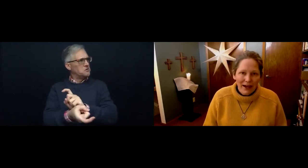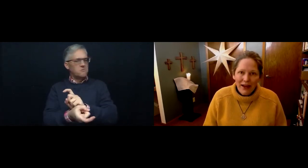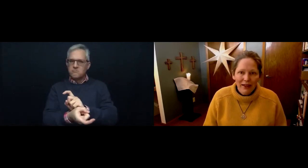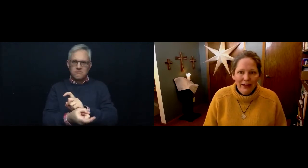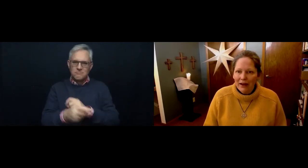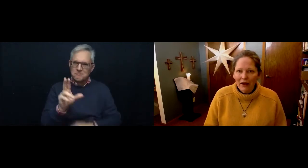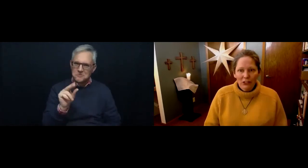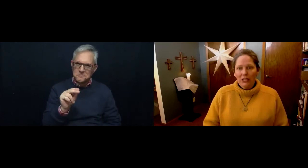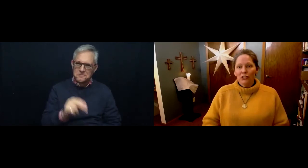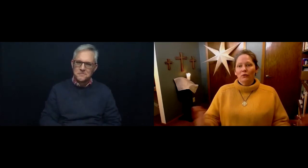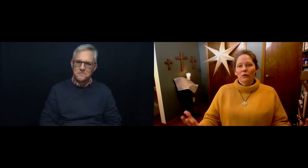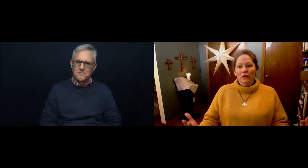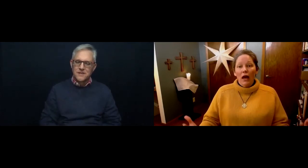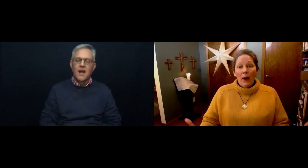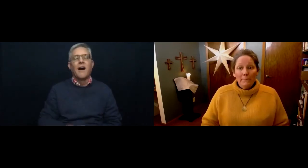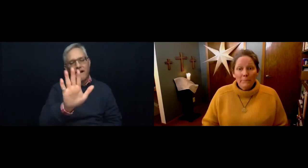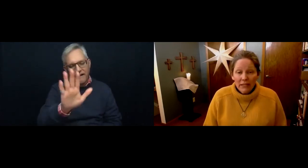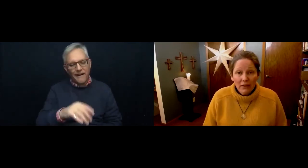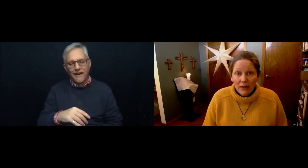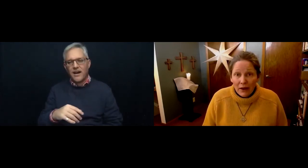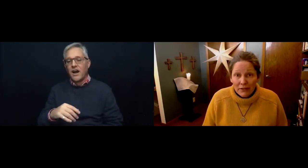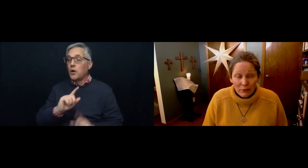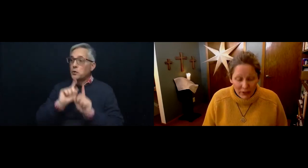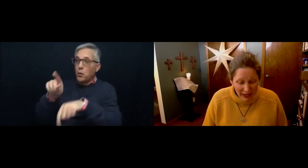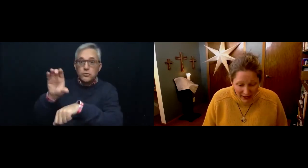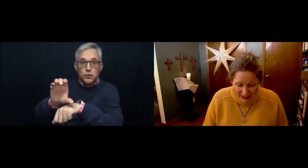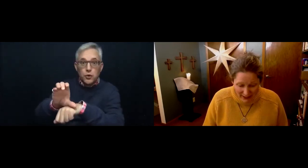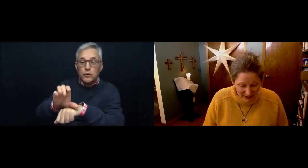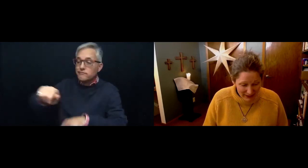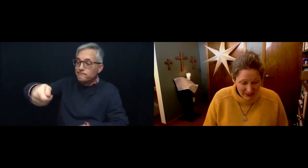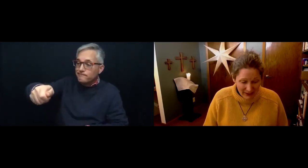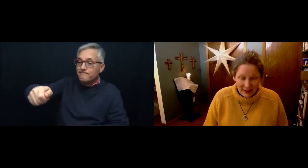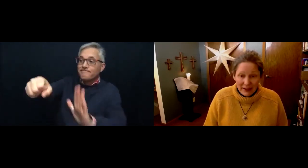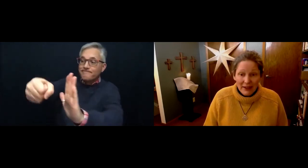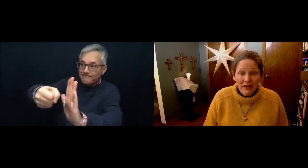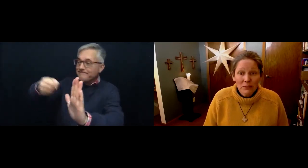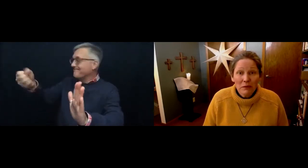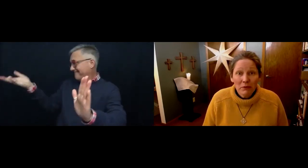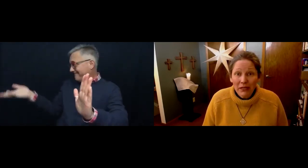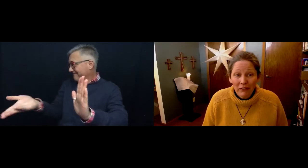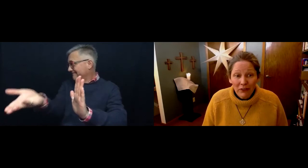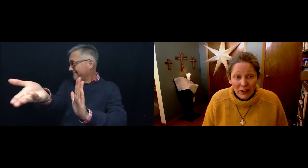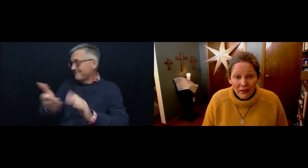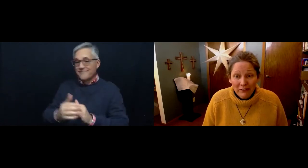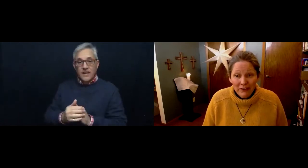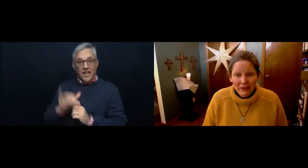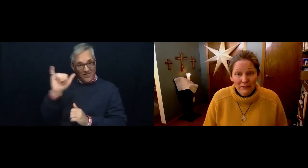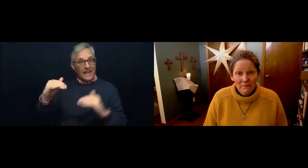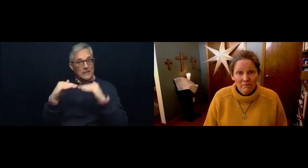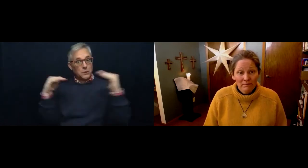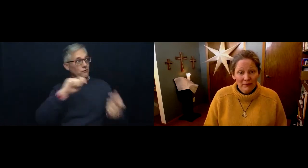it's not like changing the world, but it allows someone access. It lets people get